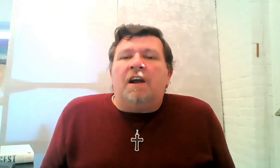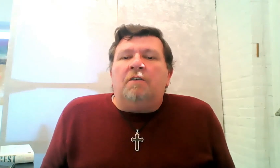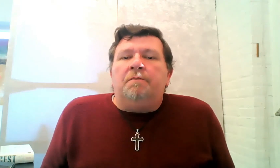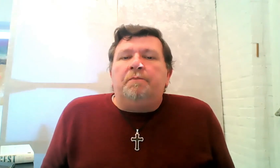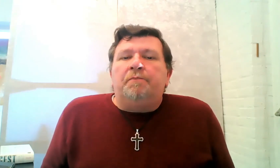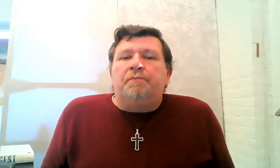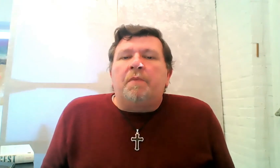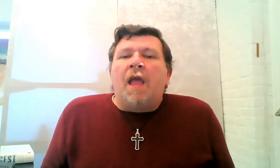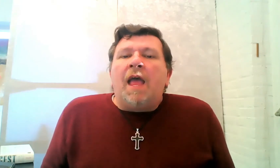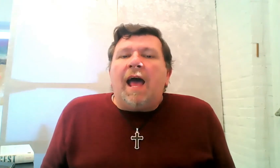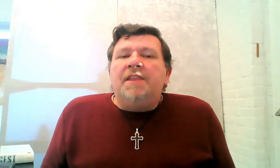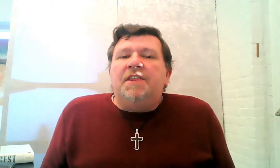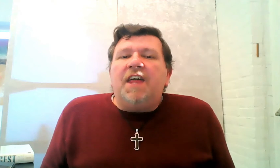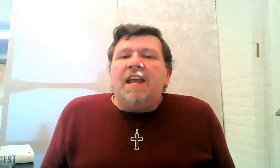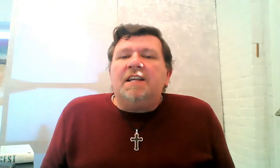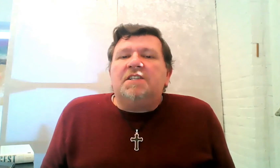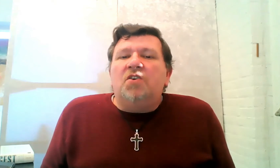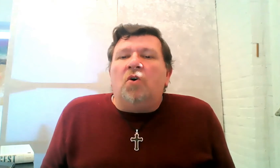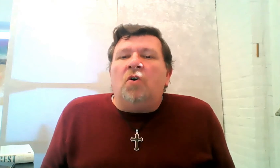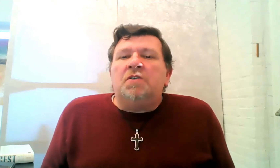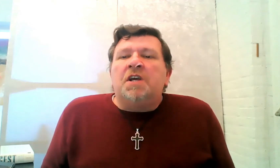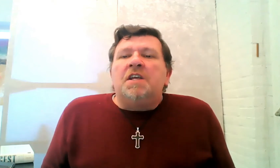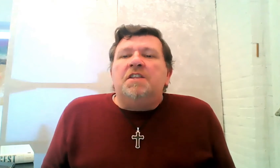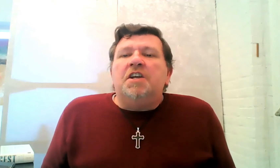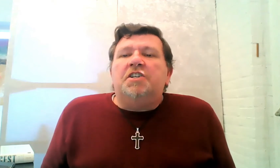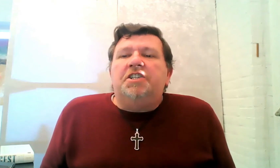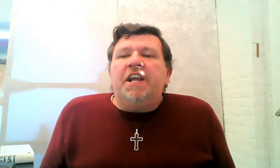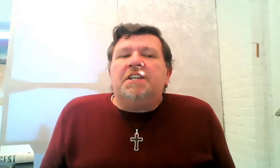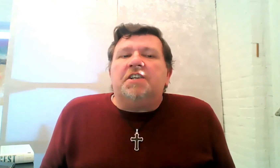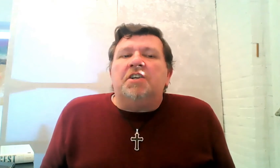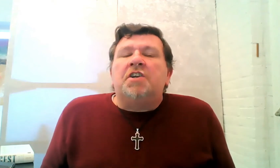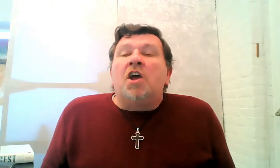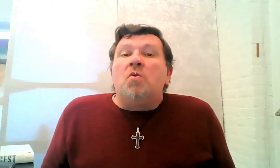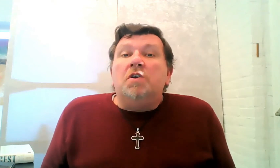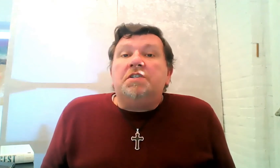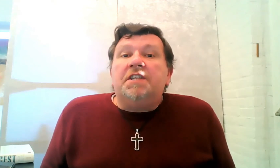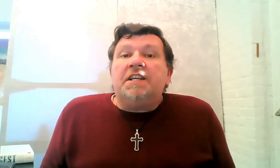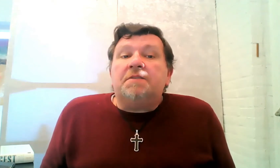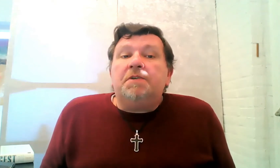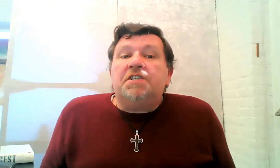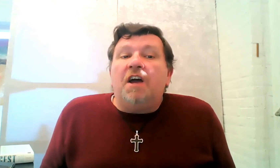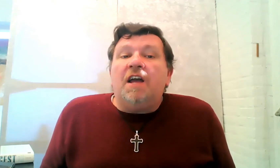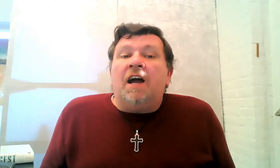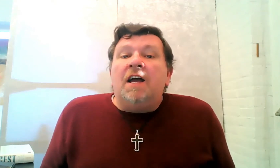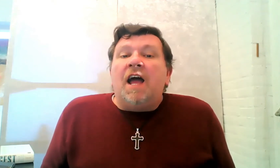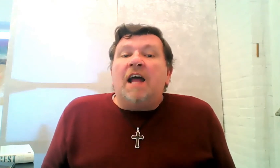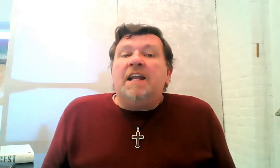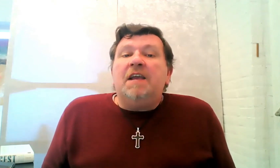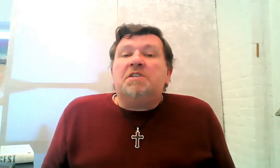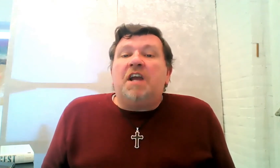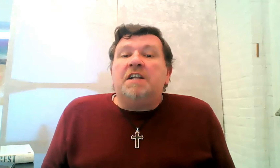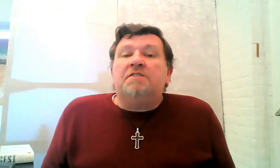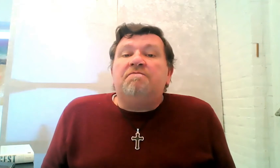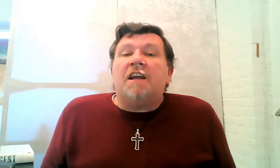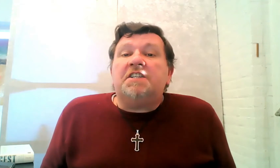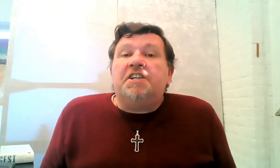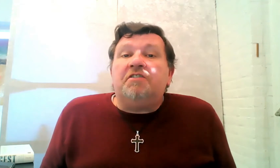Israel. And they thought that Jesus was this Messiah, and he was going to rescue